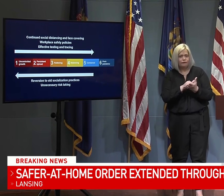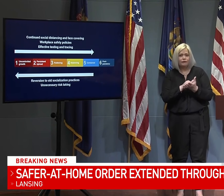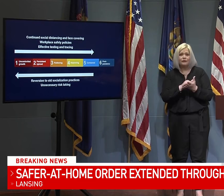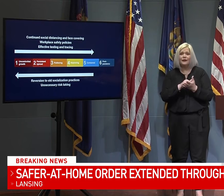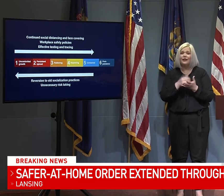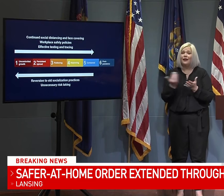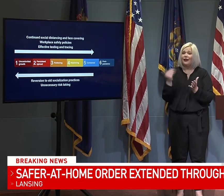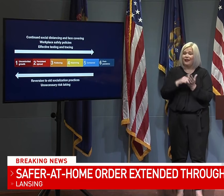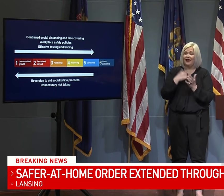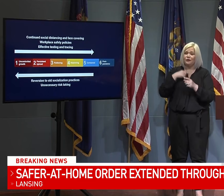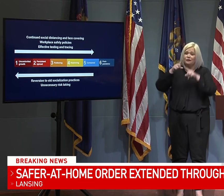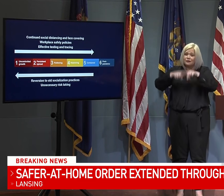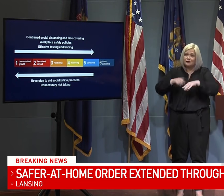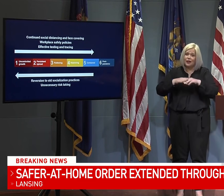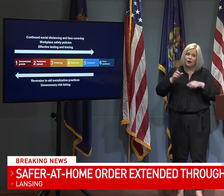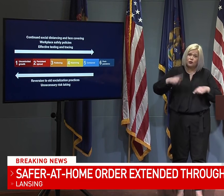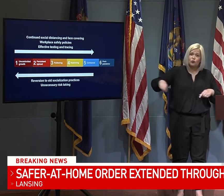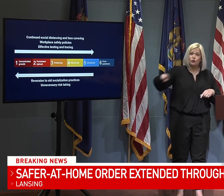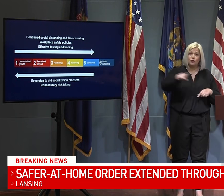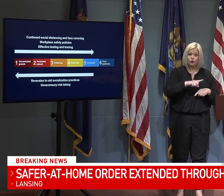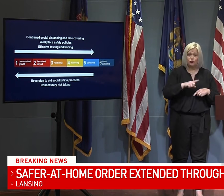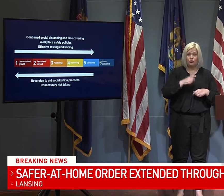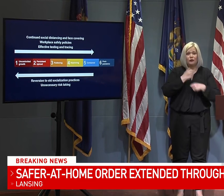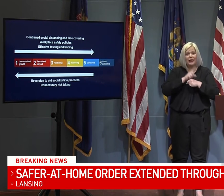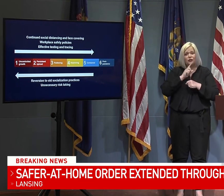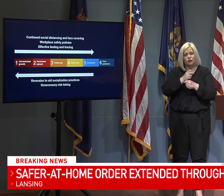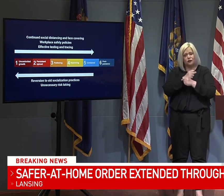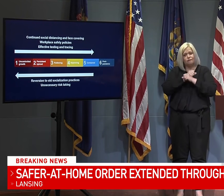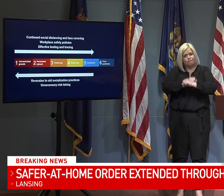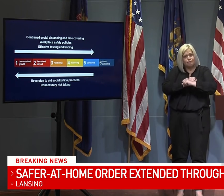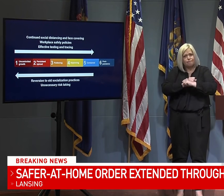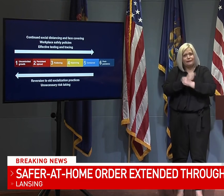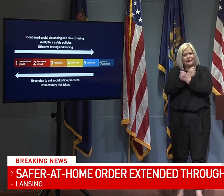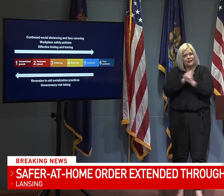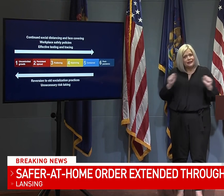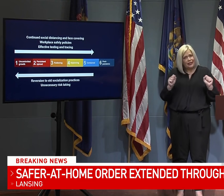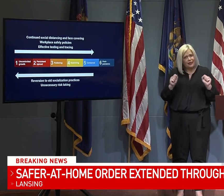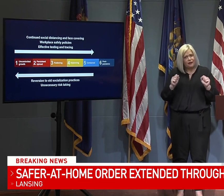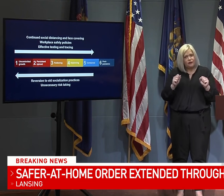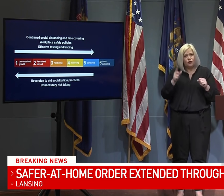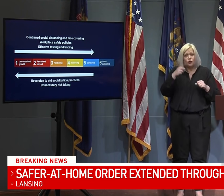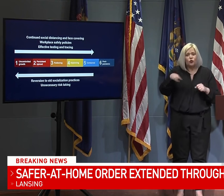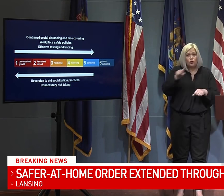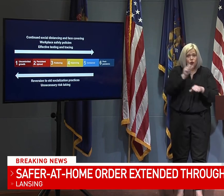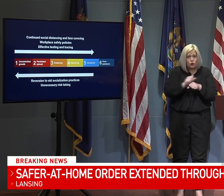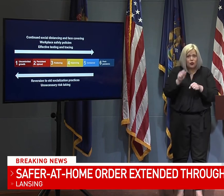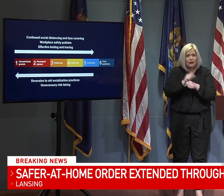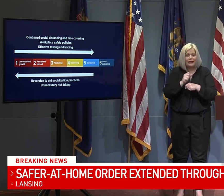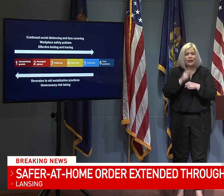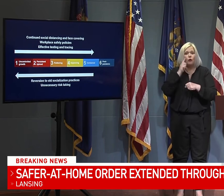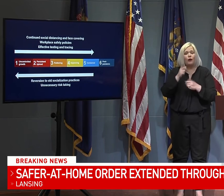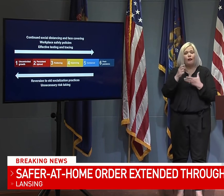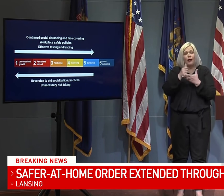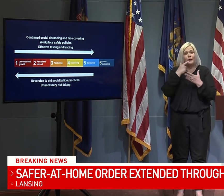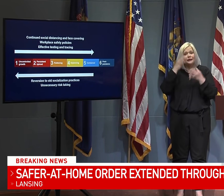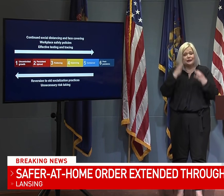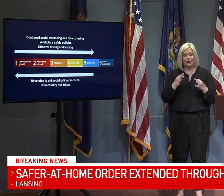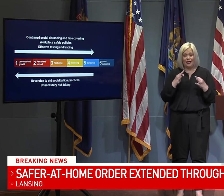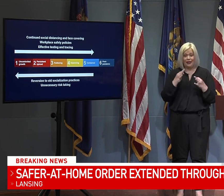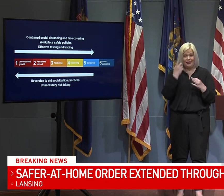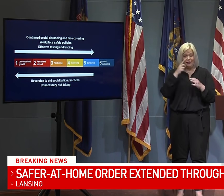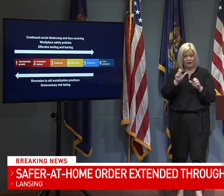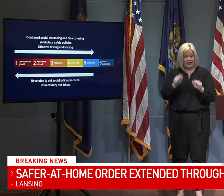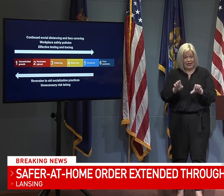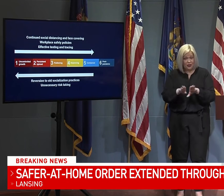in whether and when we take this next step forward or backward. We're all safer when people stay at